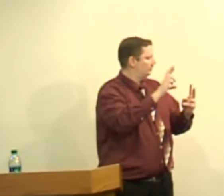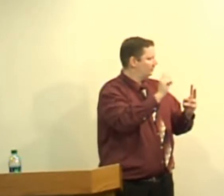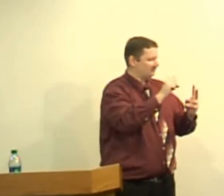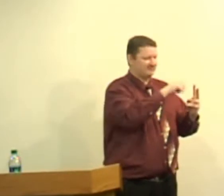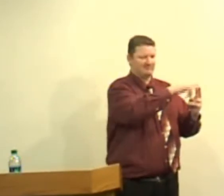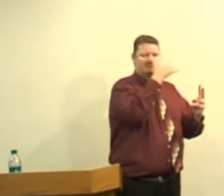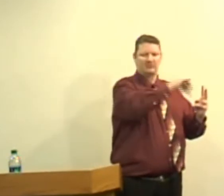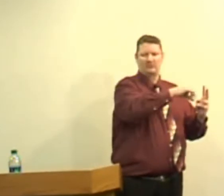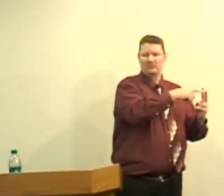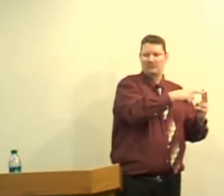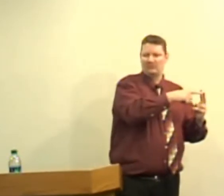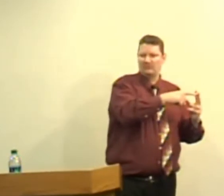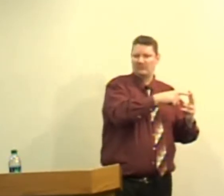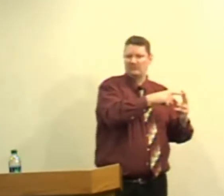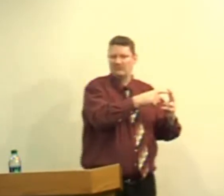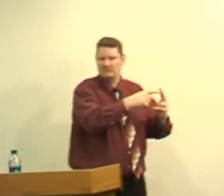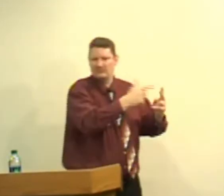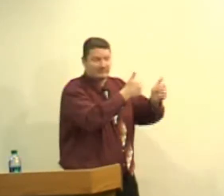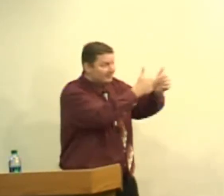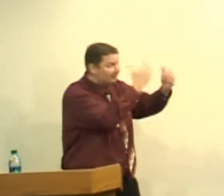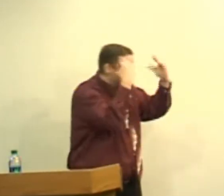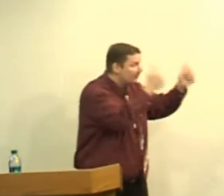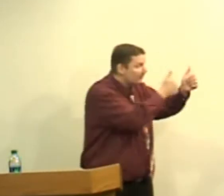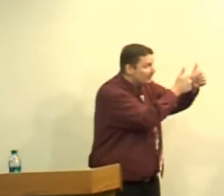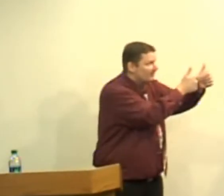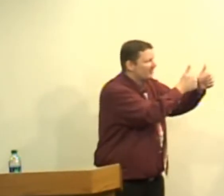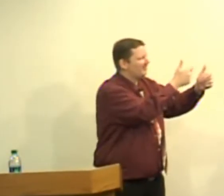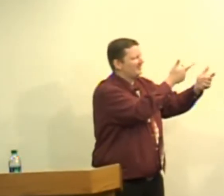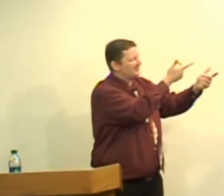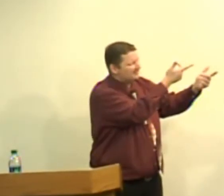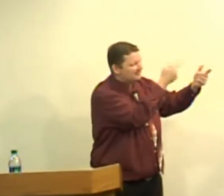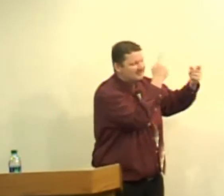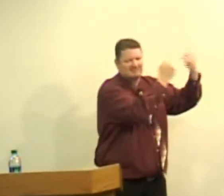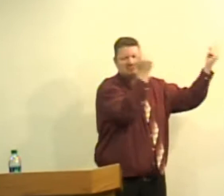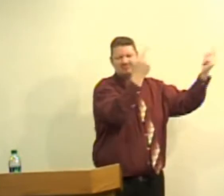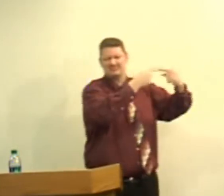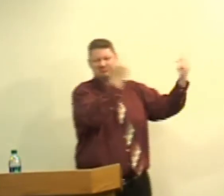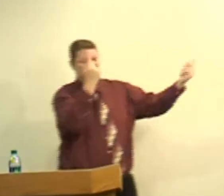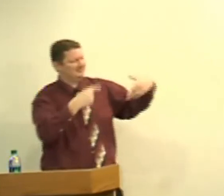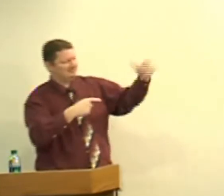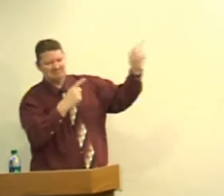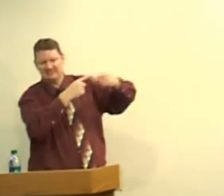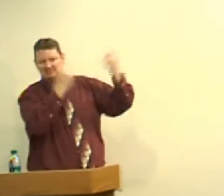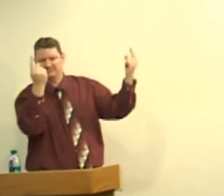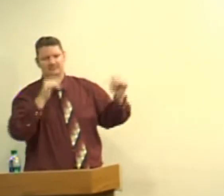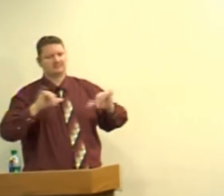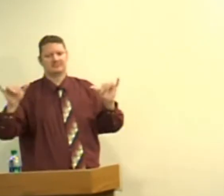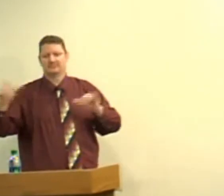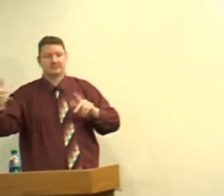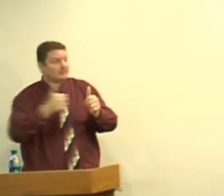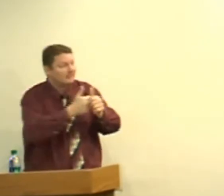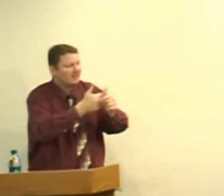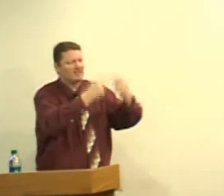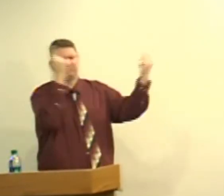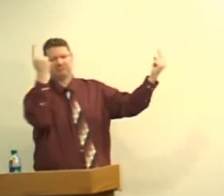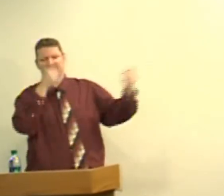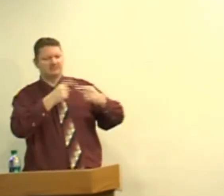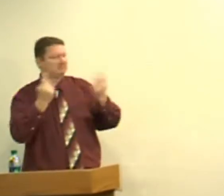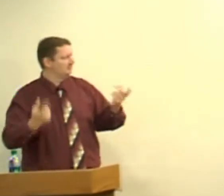Jamris is. Their folly was obvious to people too. They were not followers of Moses. They were against him. They were